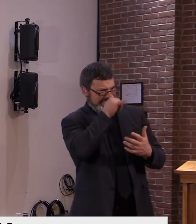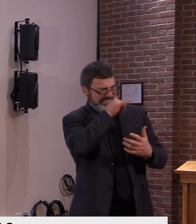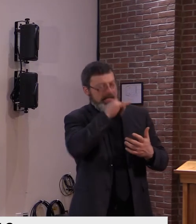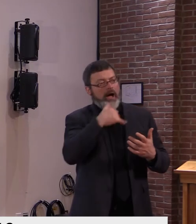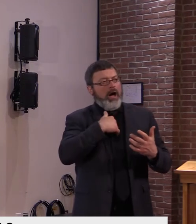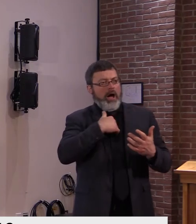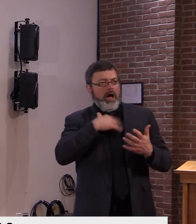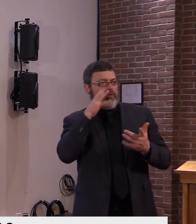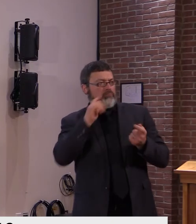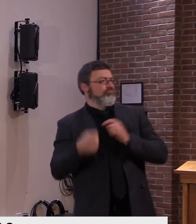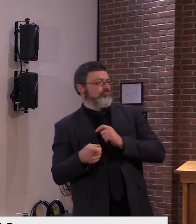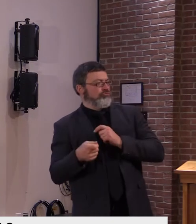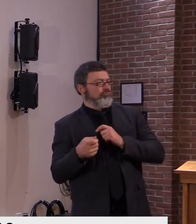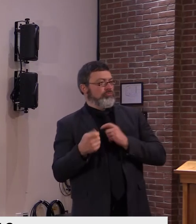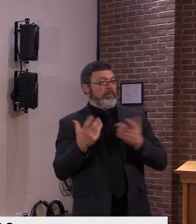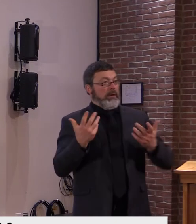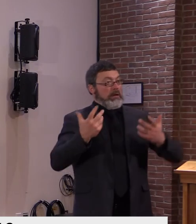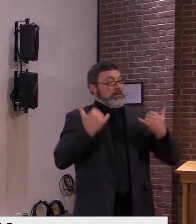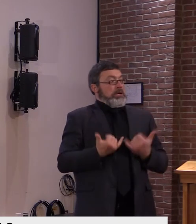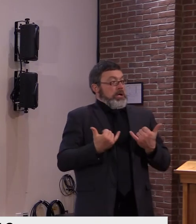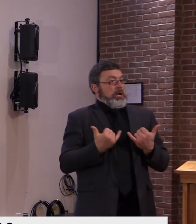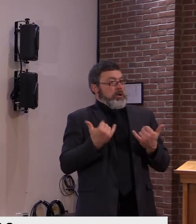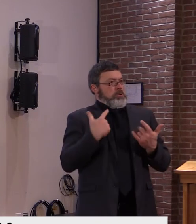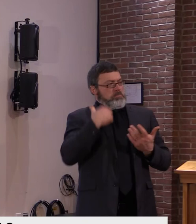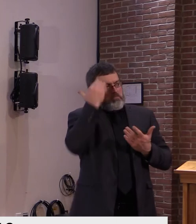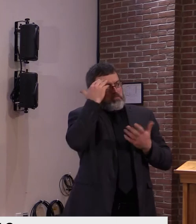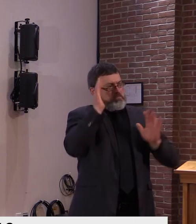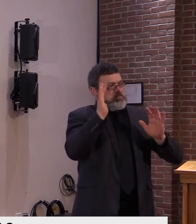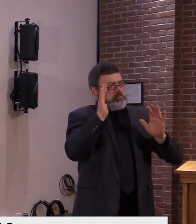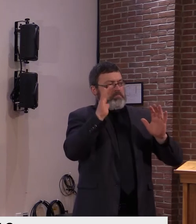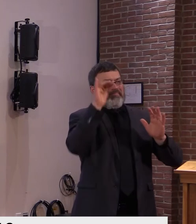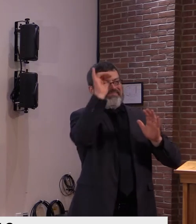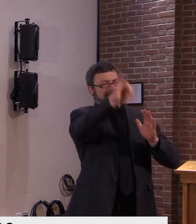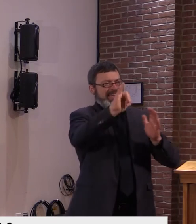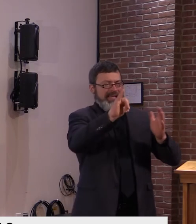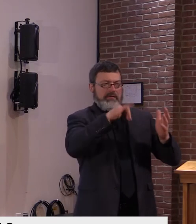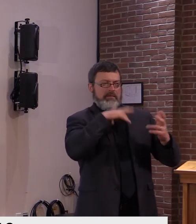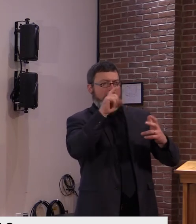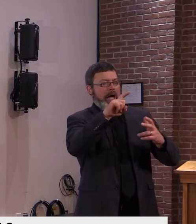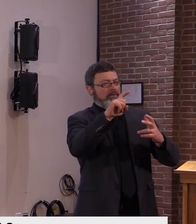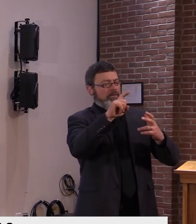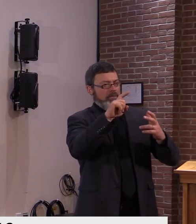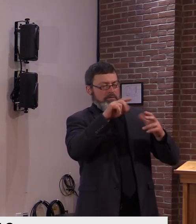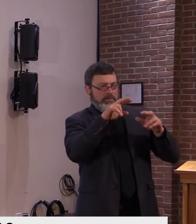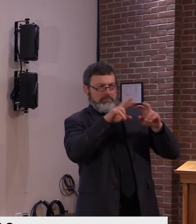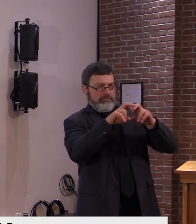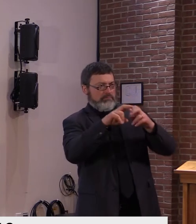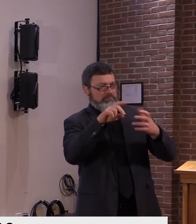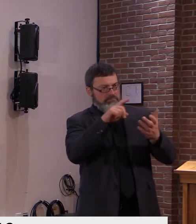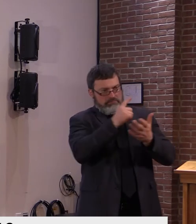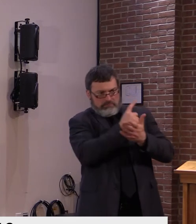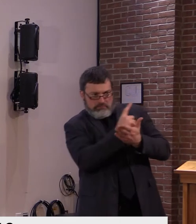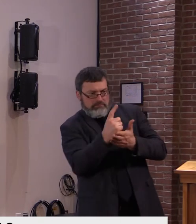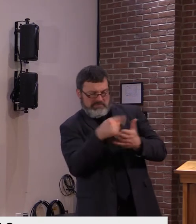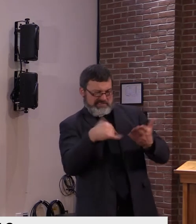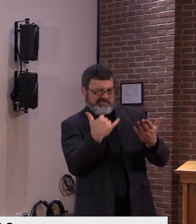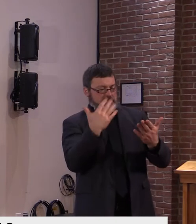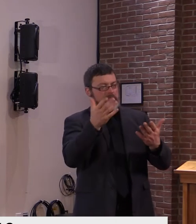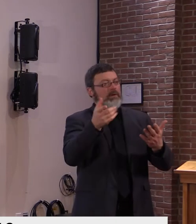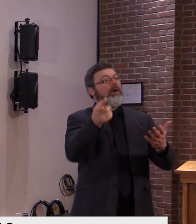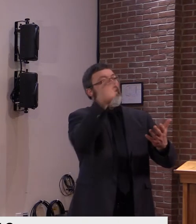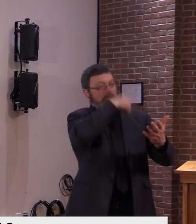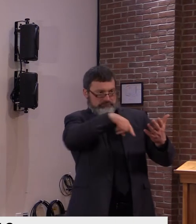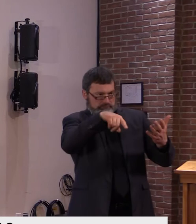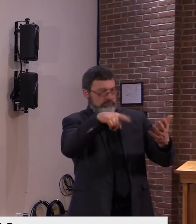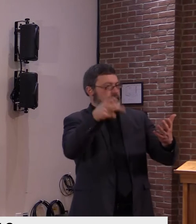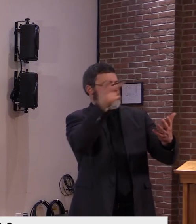work. We'll see in a couple of weeks, as Dr. Levine had alluded to in his earlier comments, we'll see